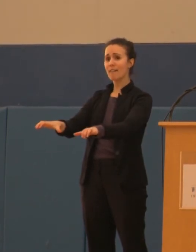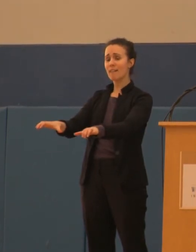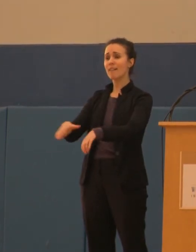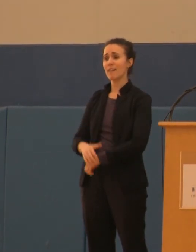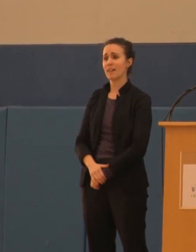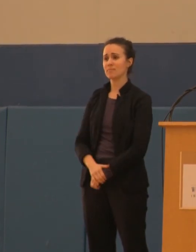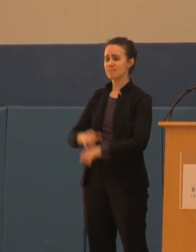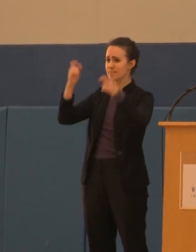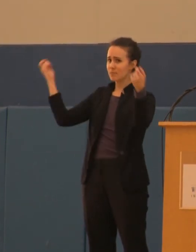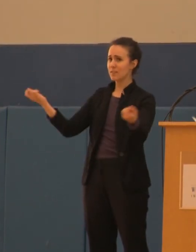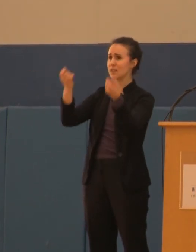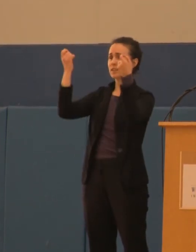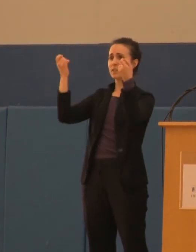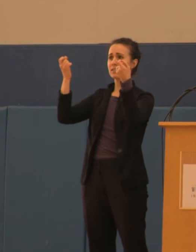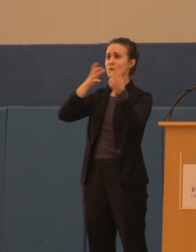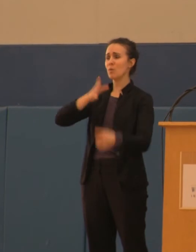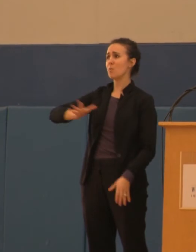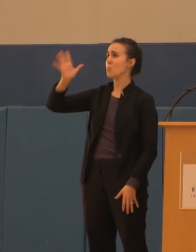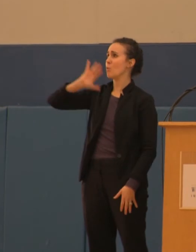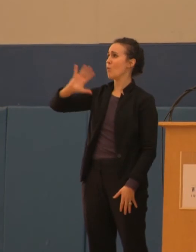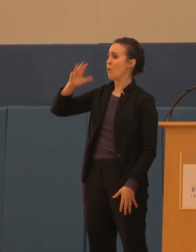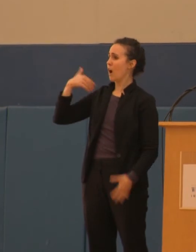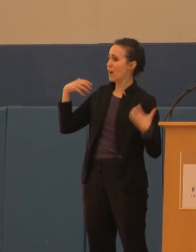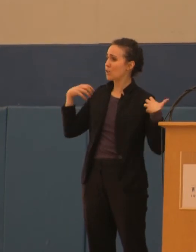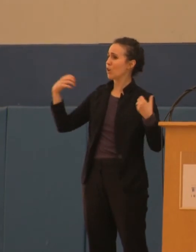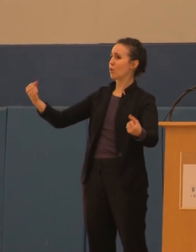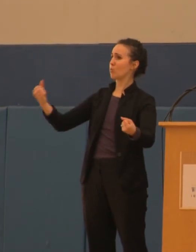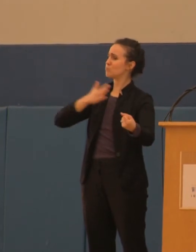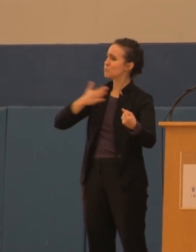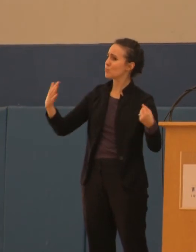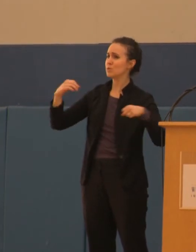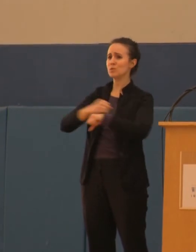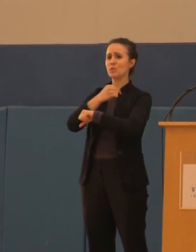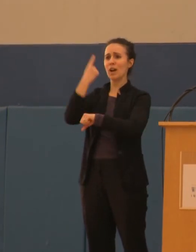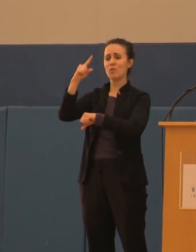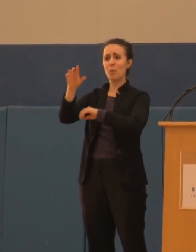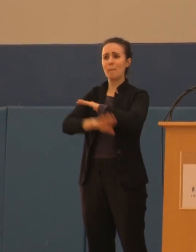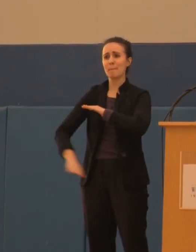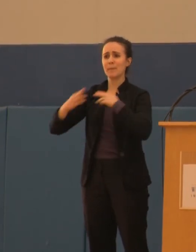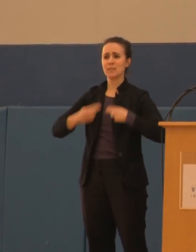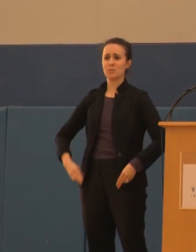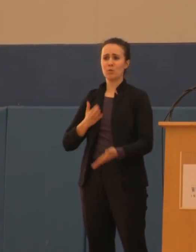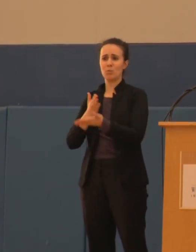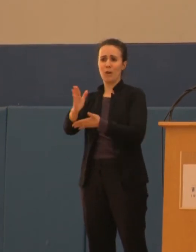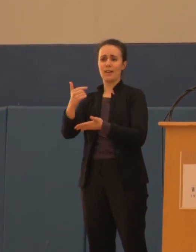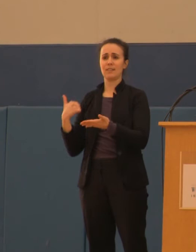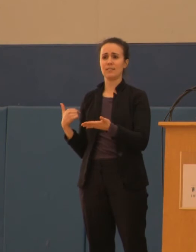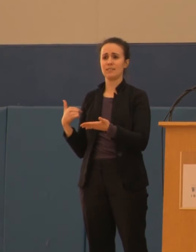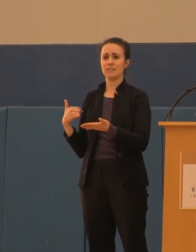And we celebrate the women before us that have the courage to fight for basic human rights. We are